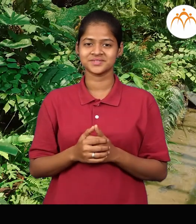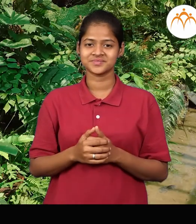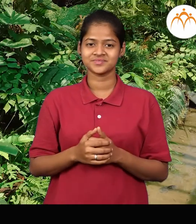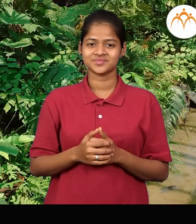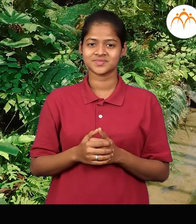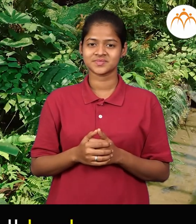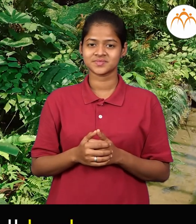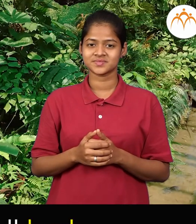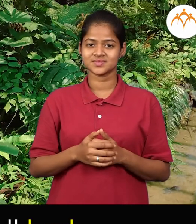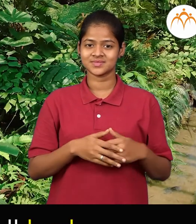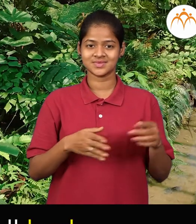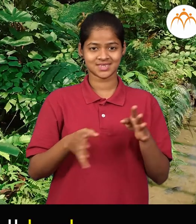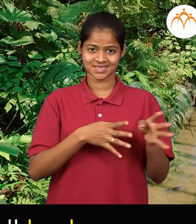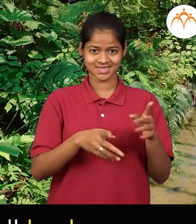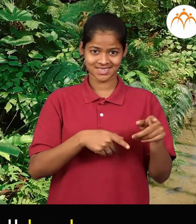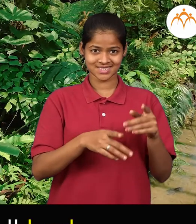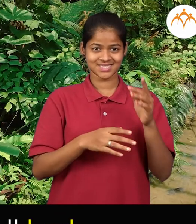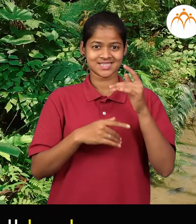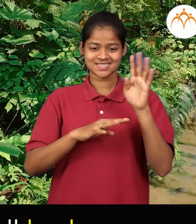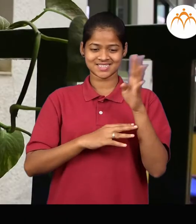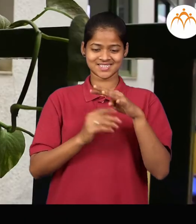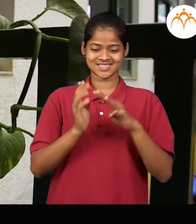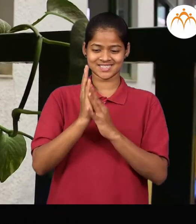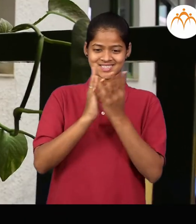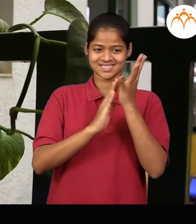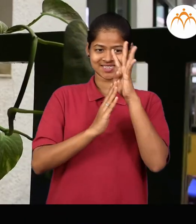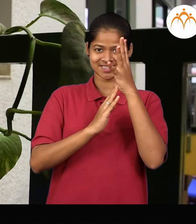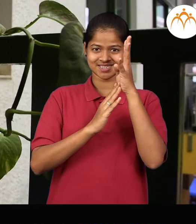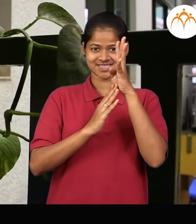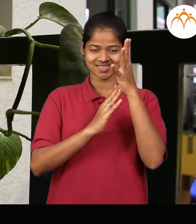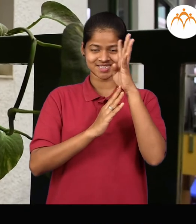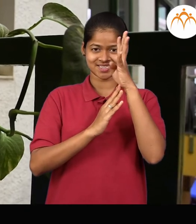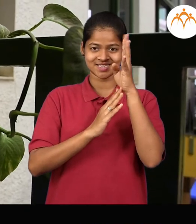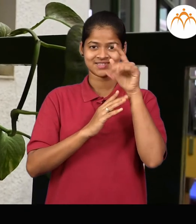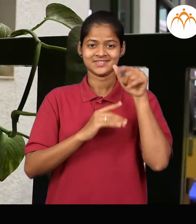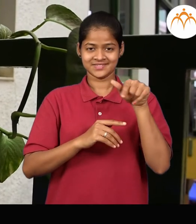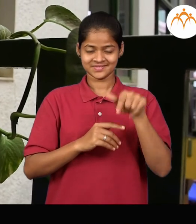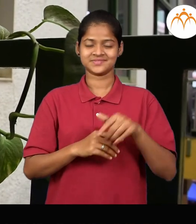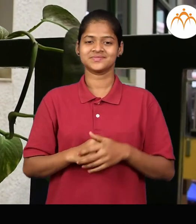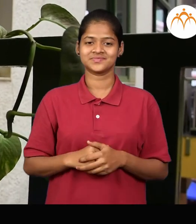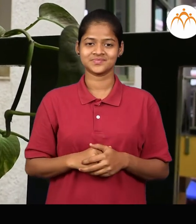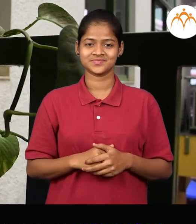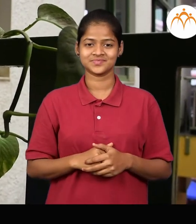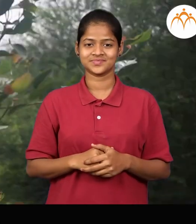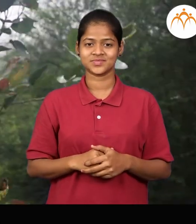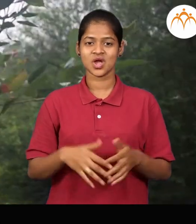Bush. Here is a small bush. Creeper. Jasmine flowers grow on a creeper. Wind.